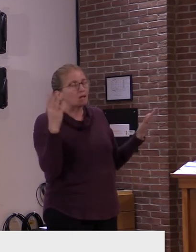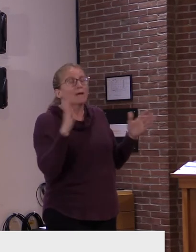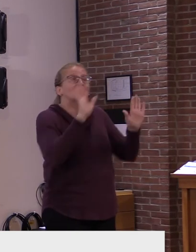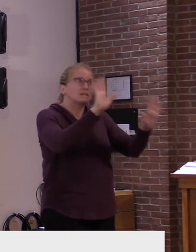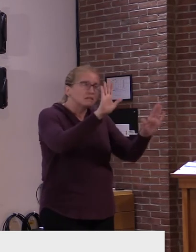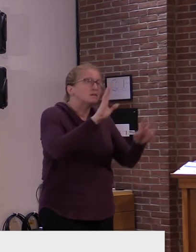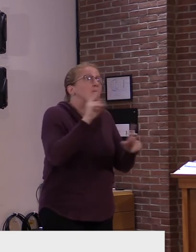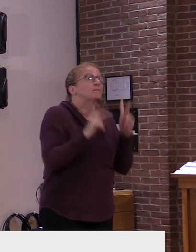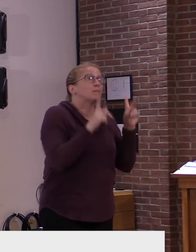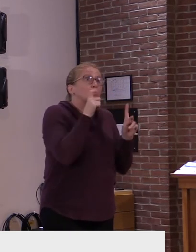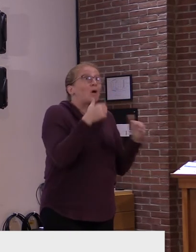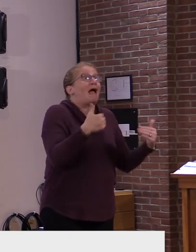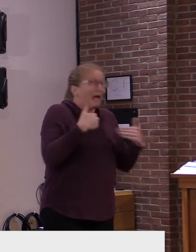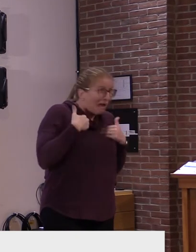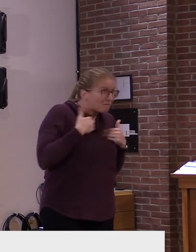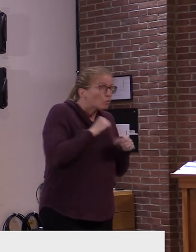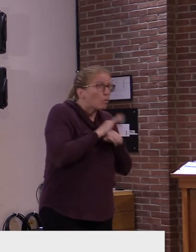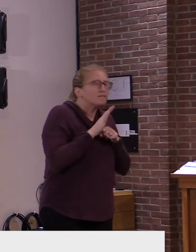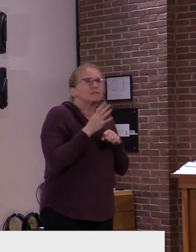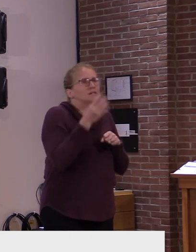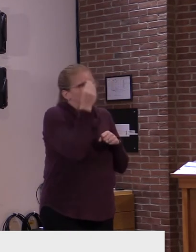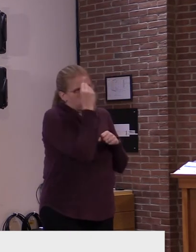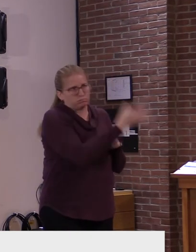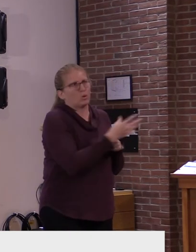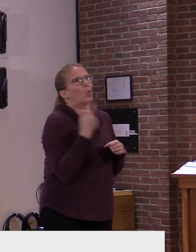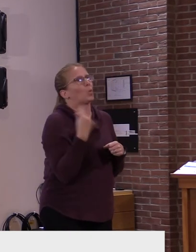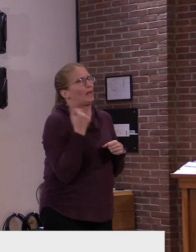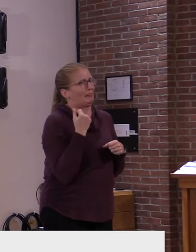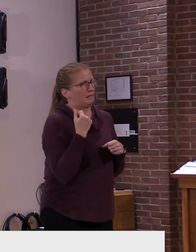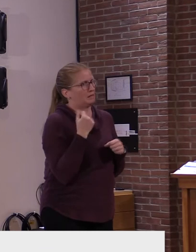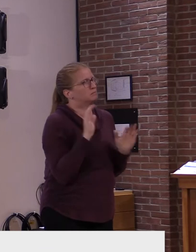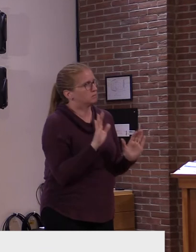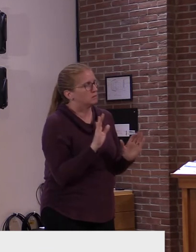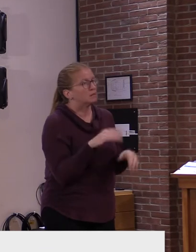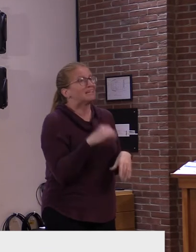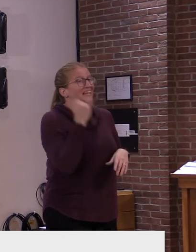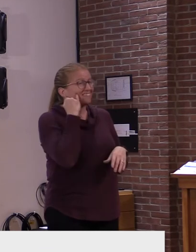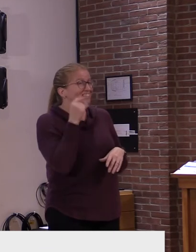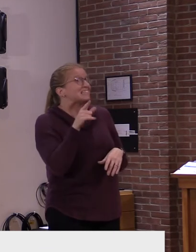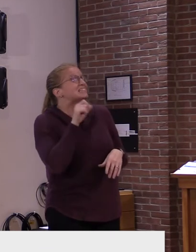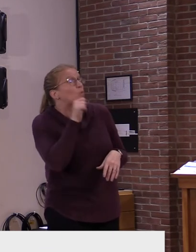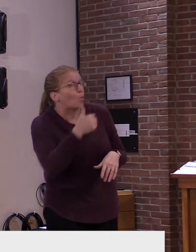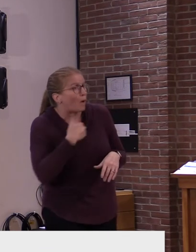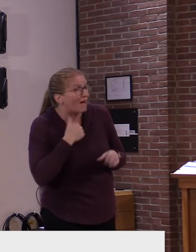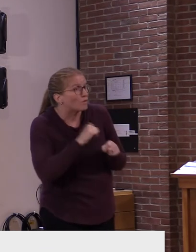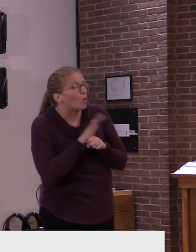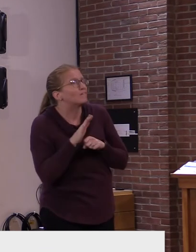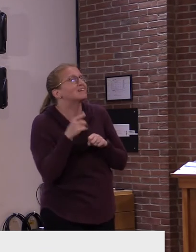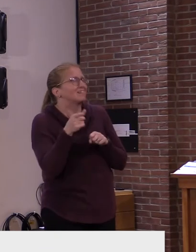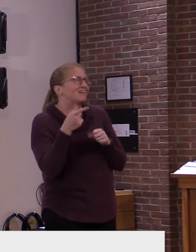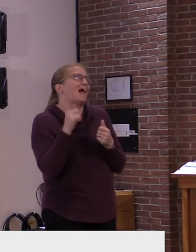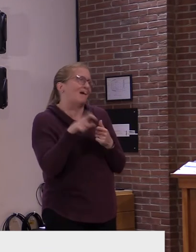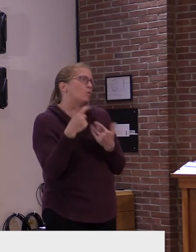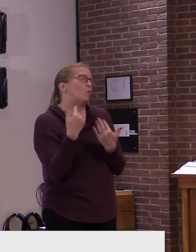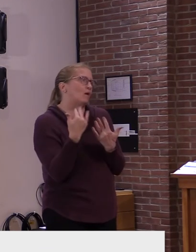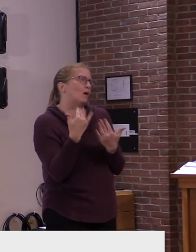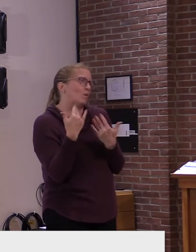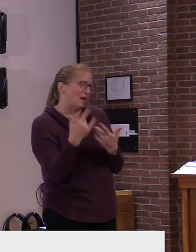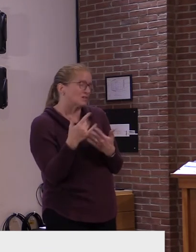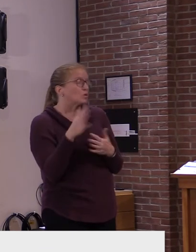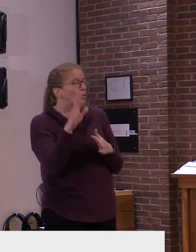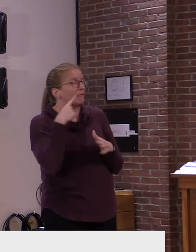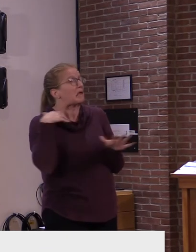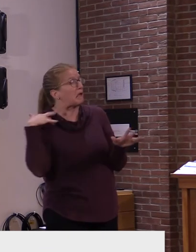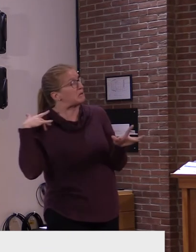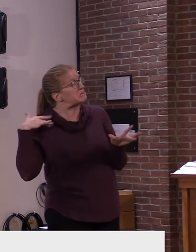notified quickly the negatives they work through the backlog and and they told me yesterday they don't have a